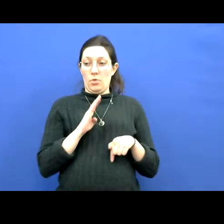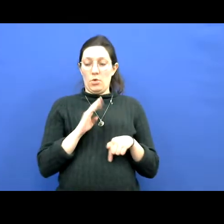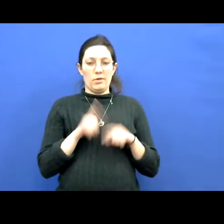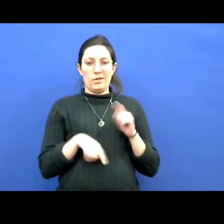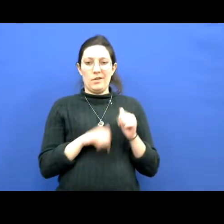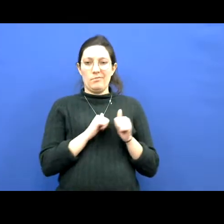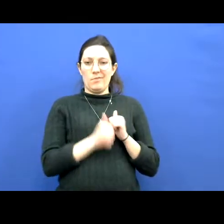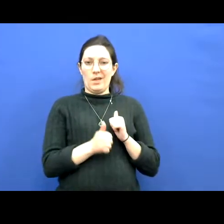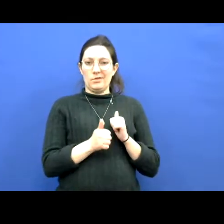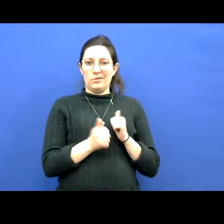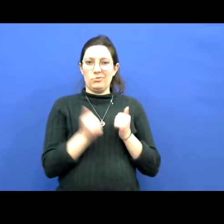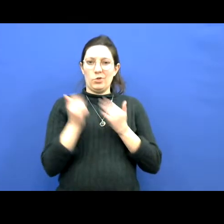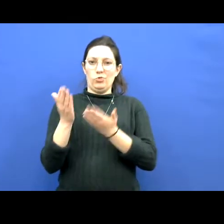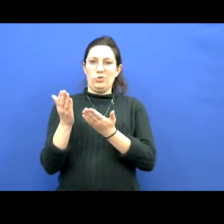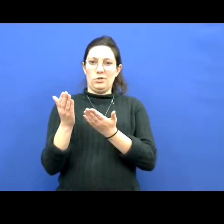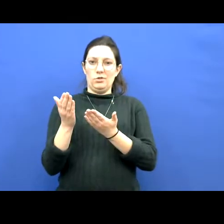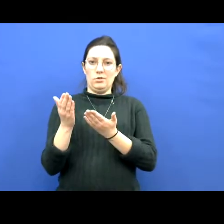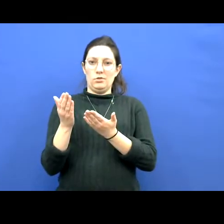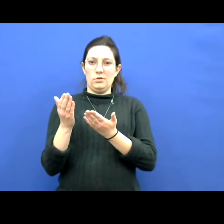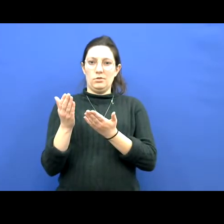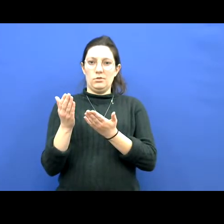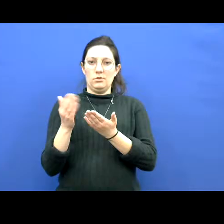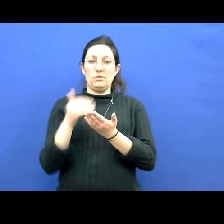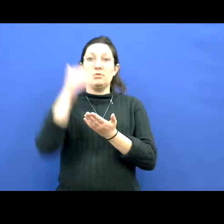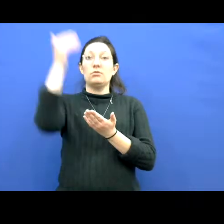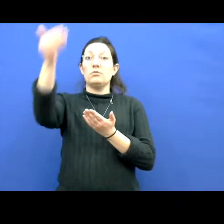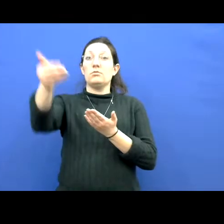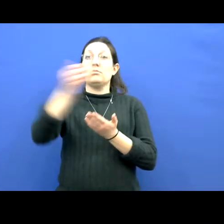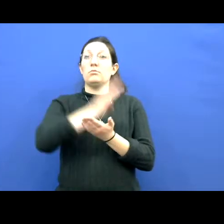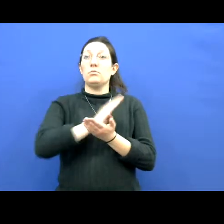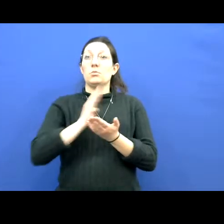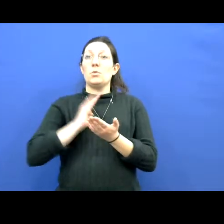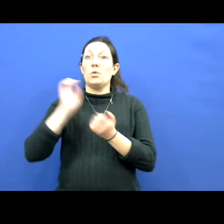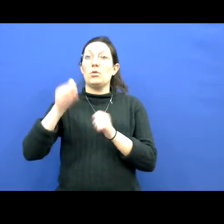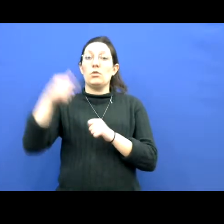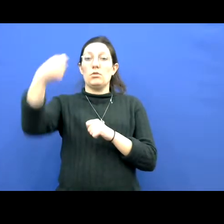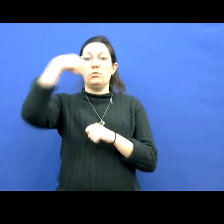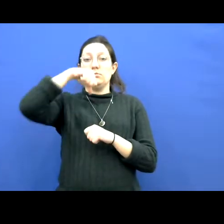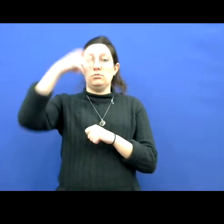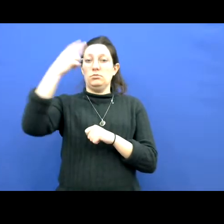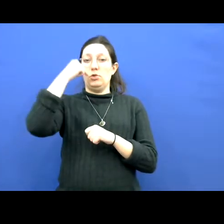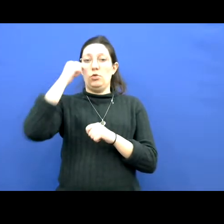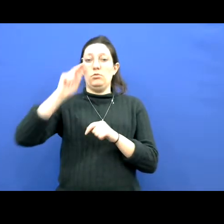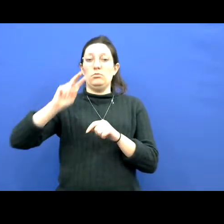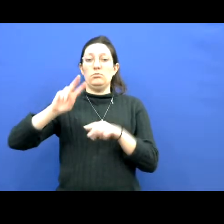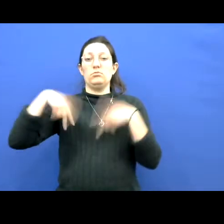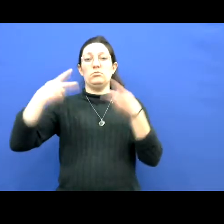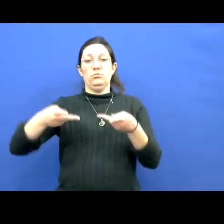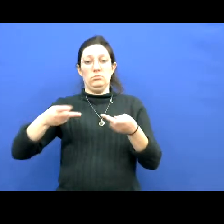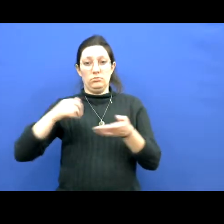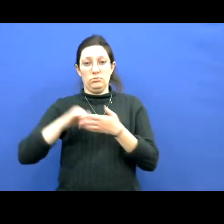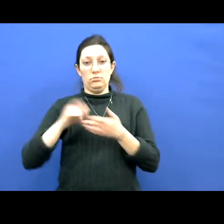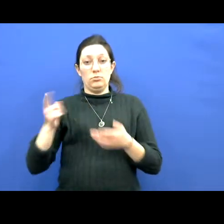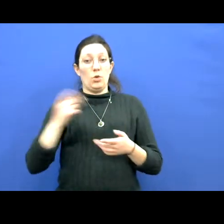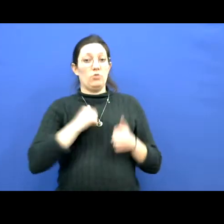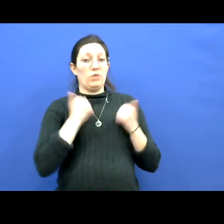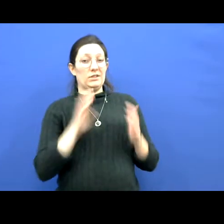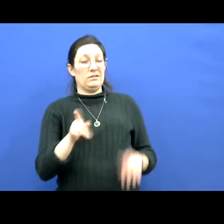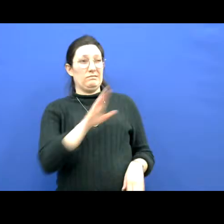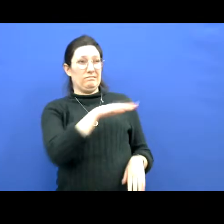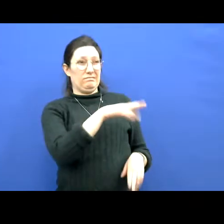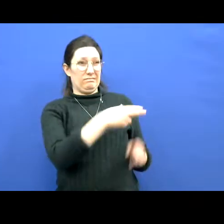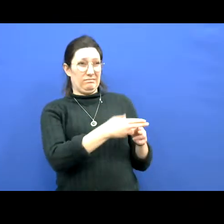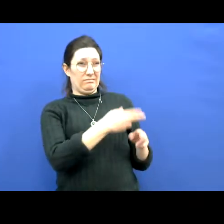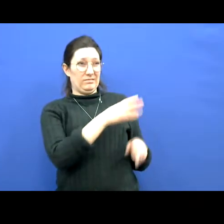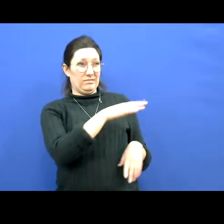a resolution that can't be overturned by a subsequent town board. One of the residents brought up that concern. So what we